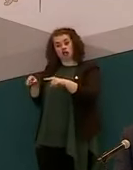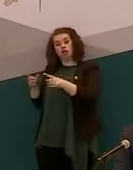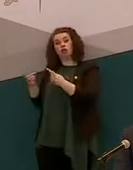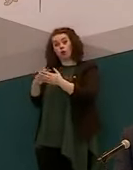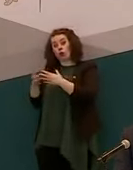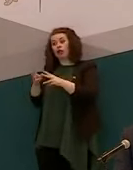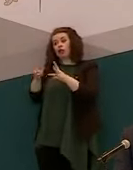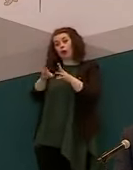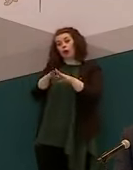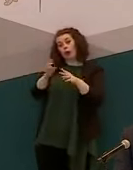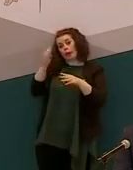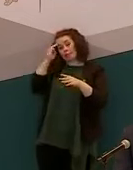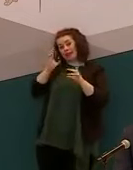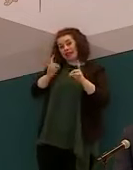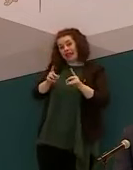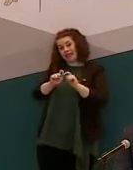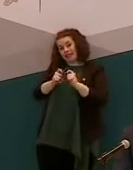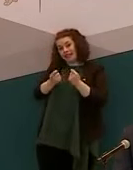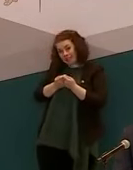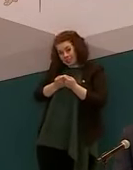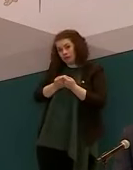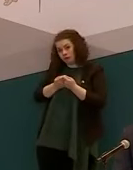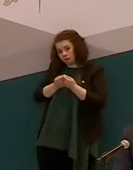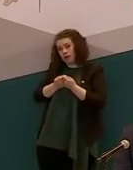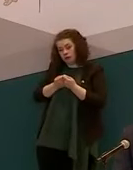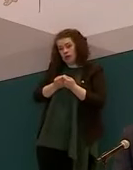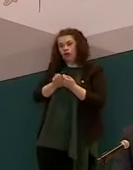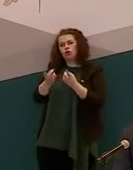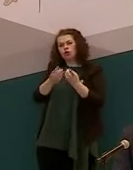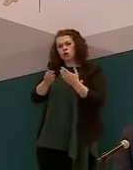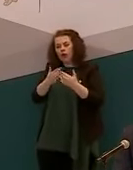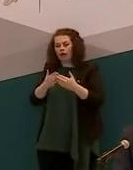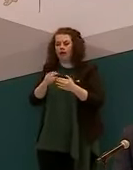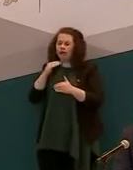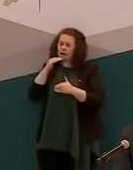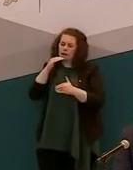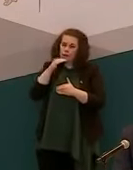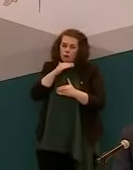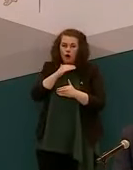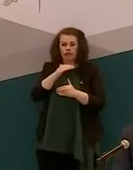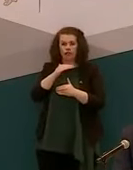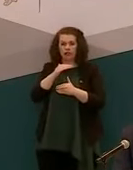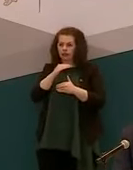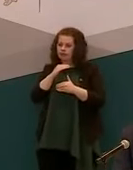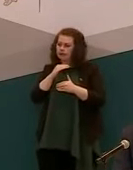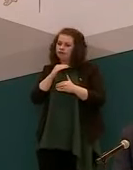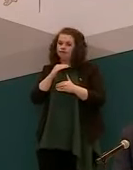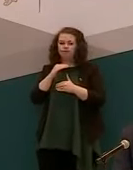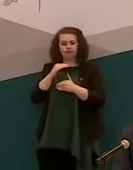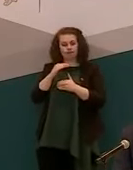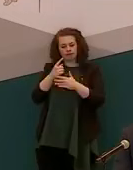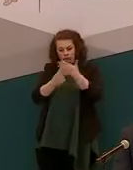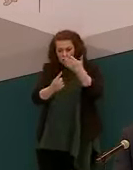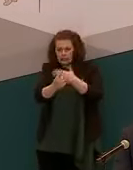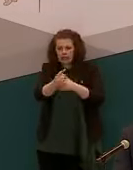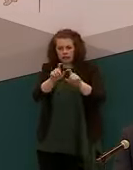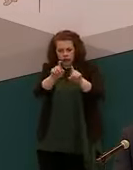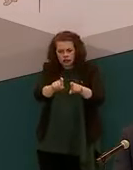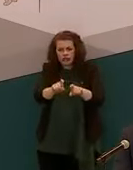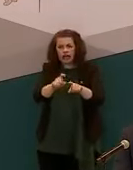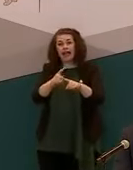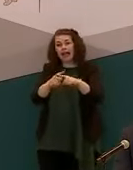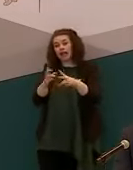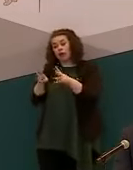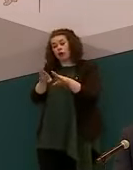health team in, first of all, putting in those essential measures of cohorting, isolating, and also working